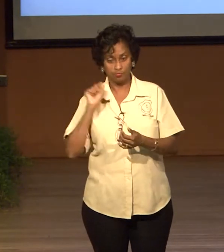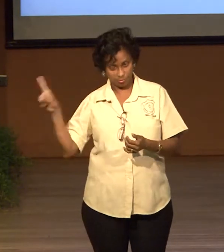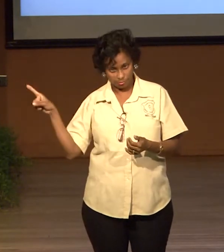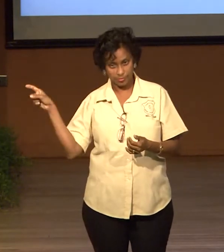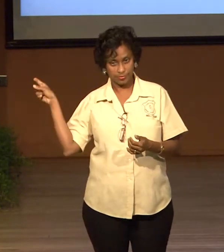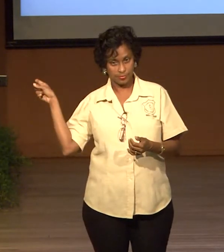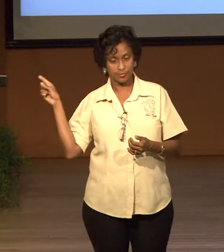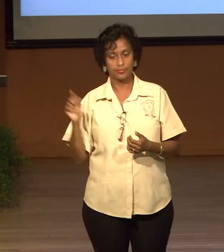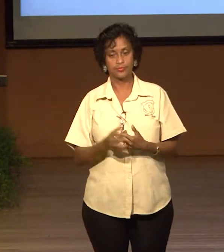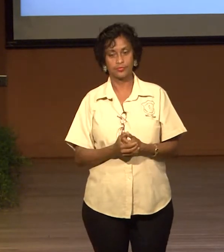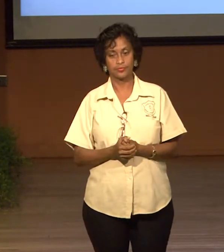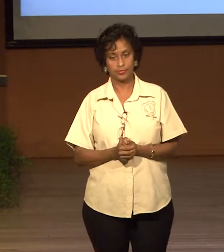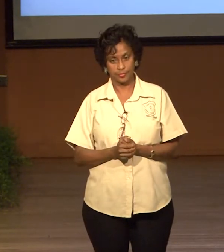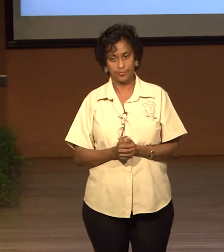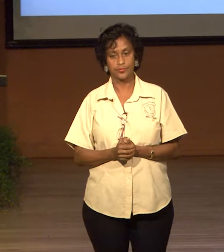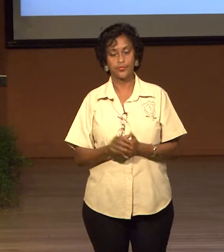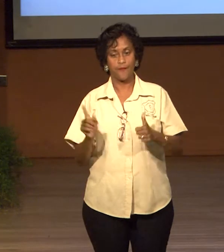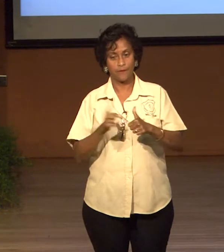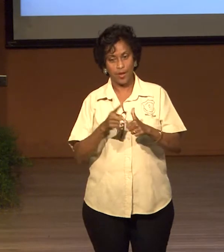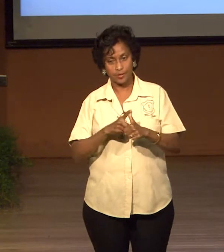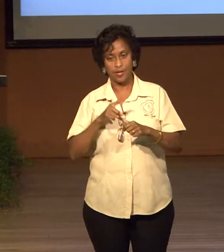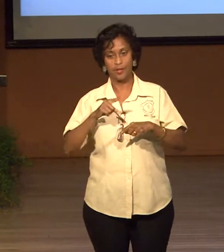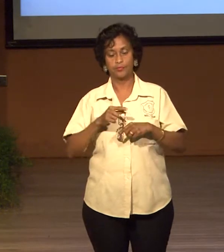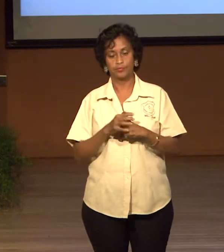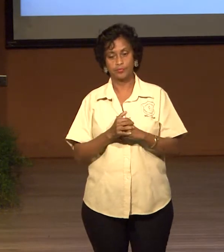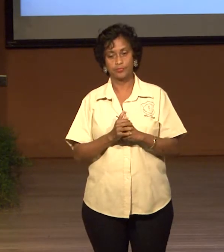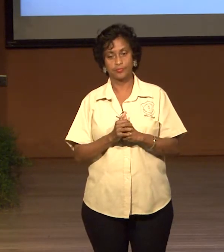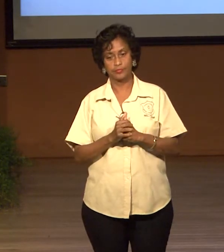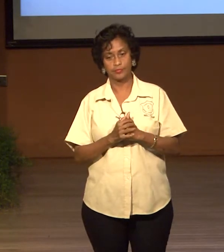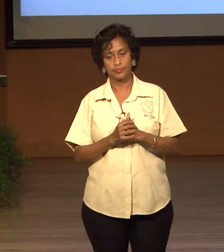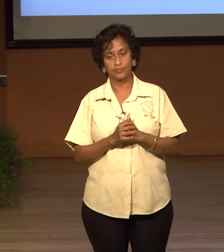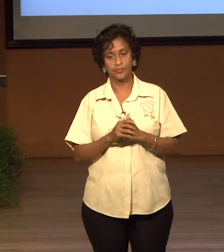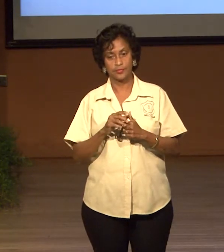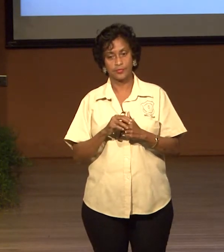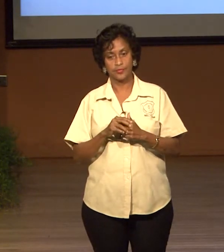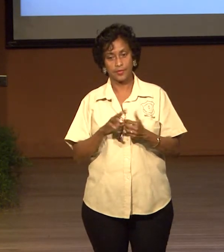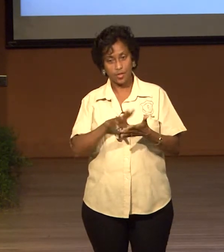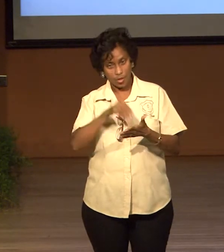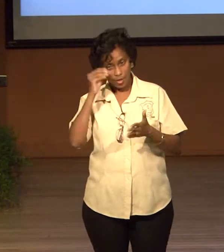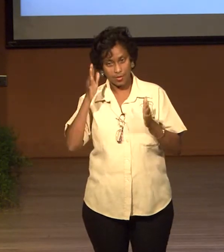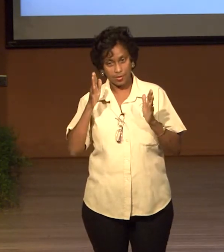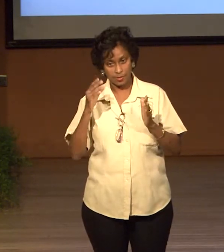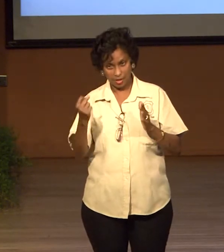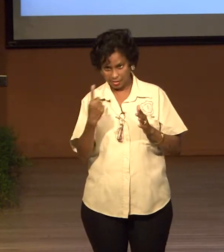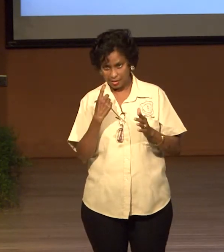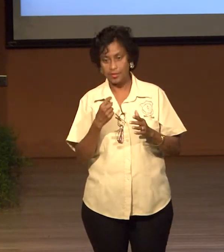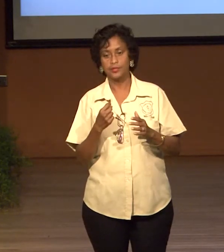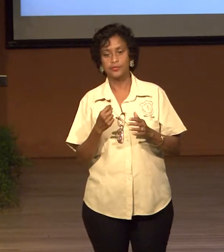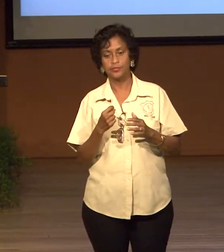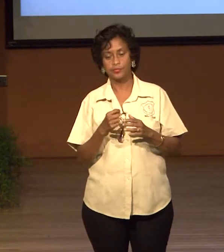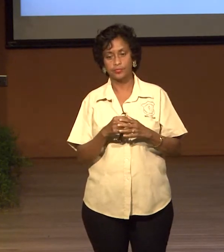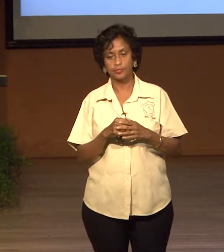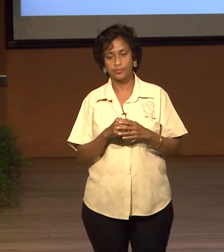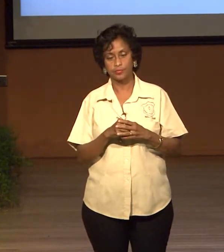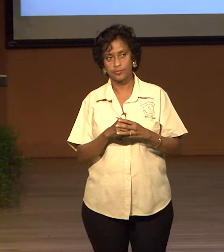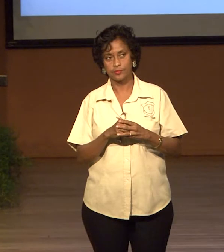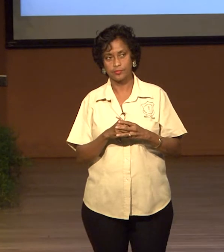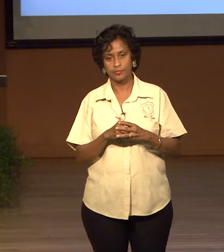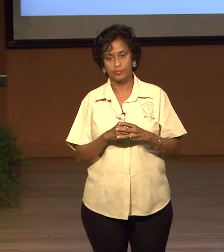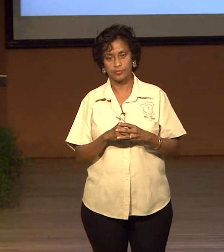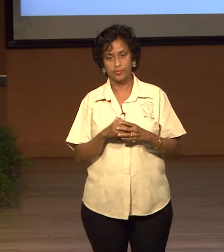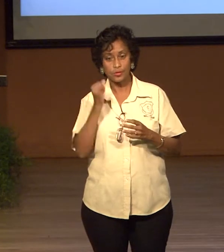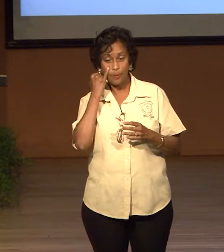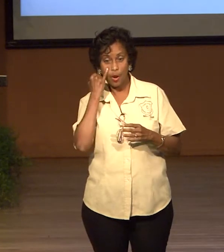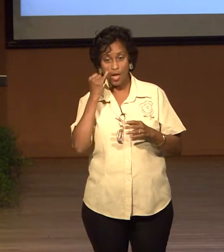reinforce some of the statement you made recently. A student recently asked me, Ms. Calendar, if somebody is discharged from the